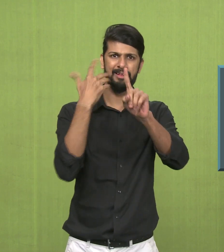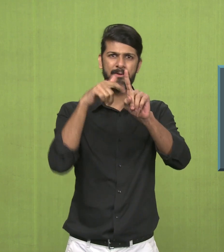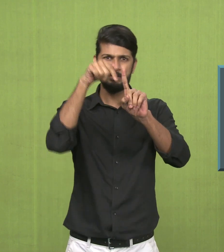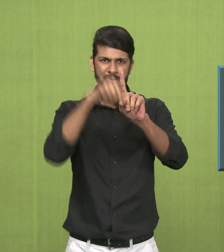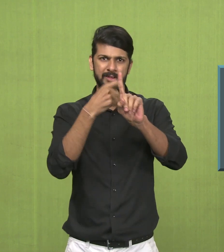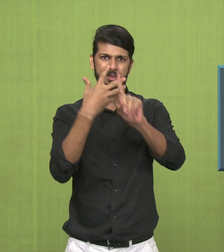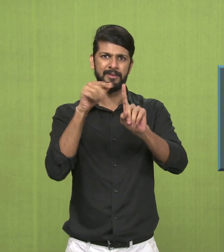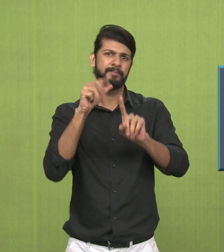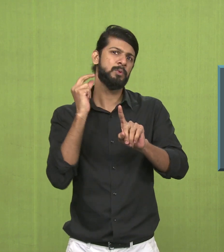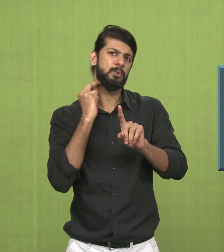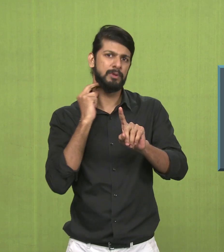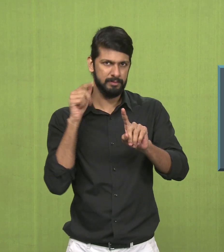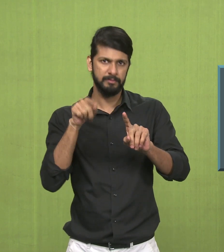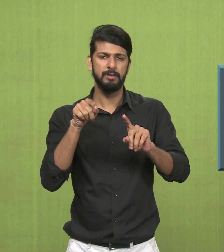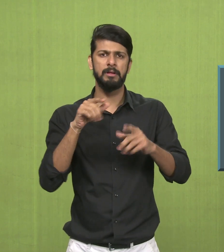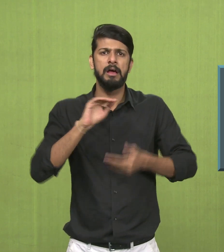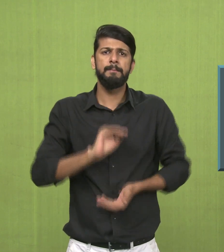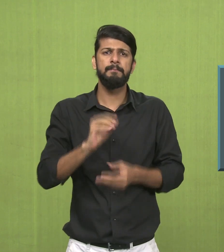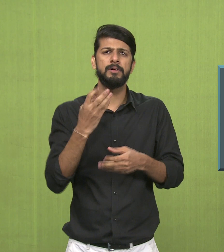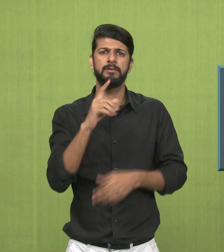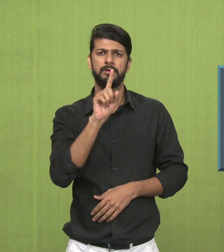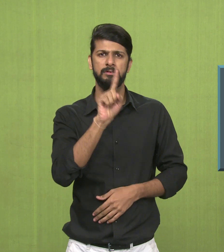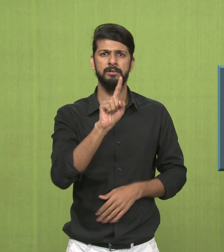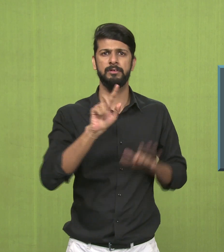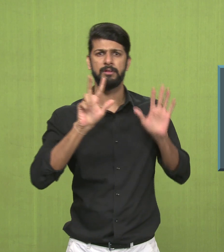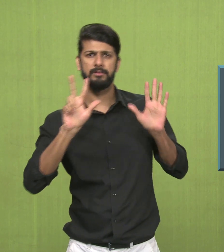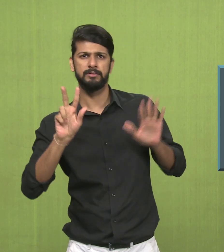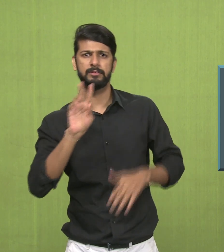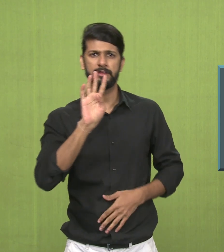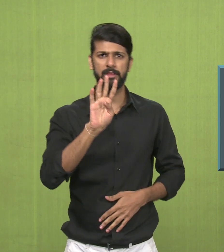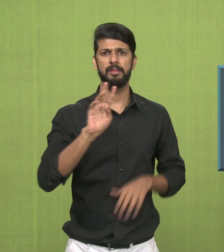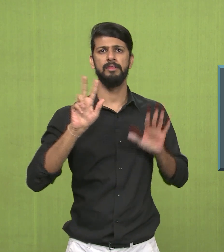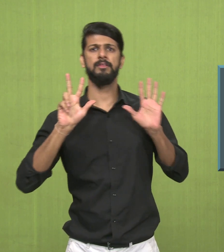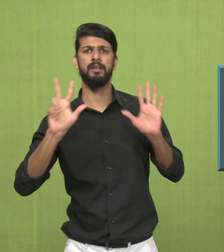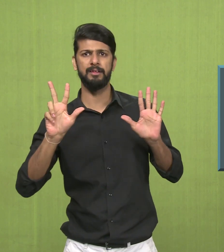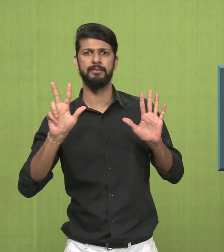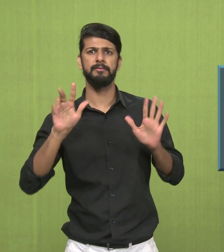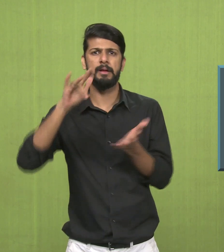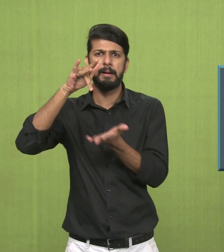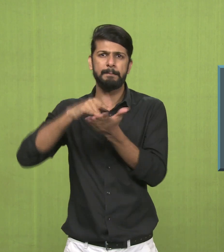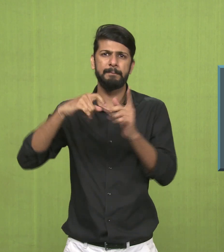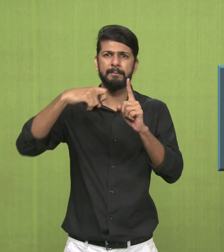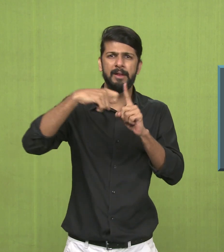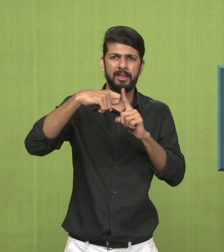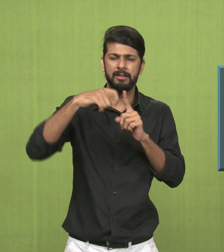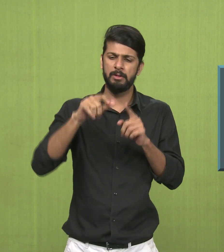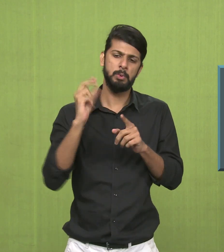He was born in Travancore in Kerala in the year 1848 at